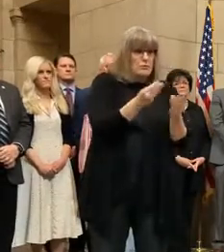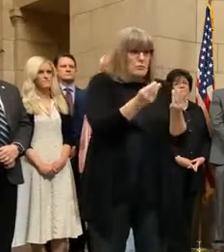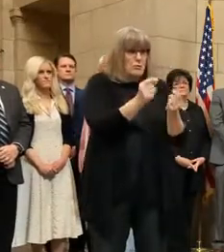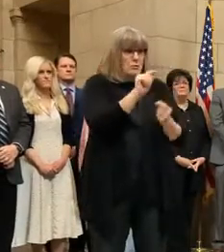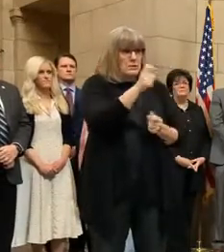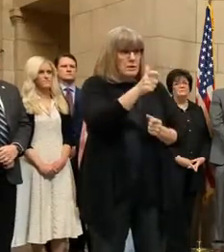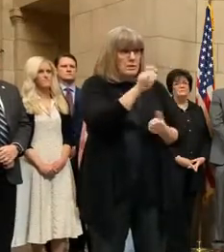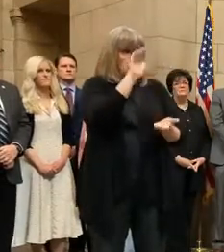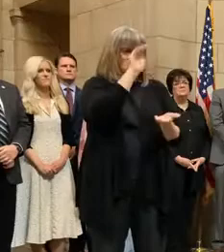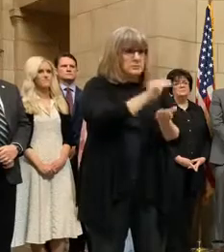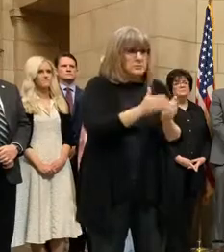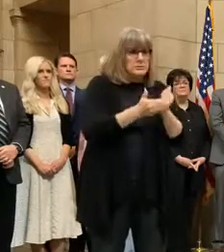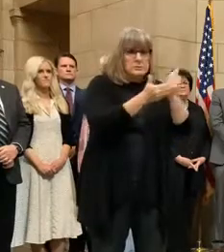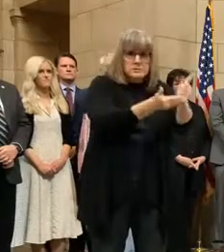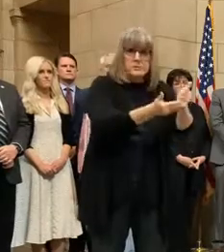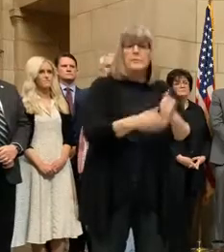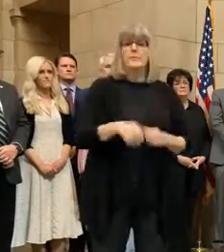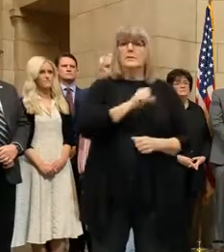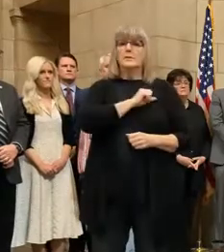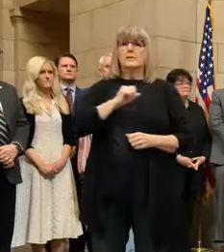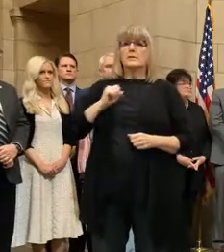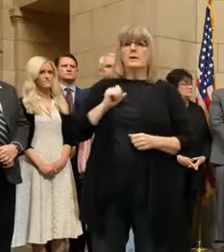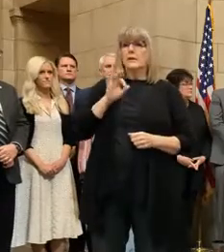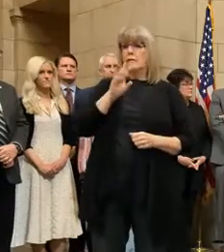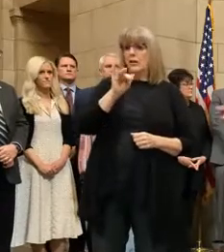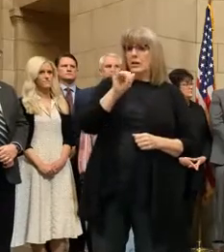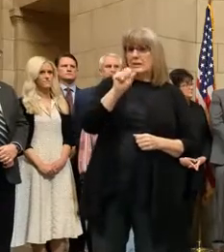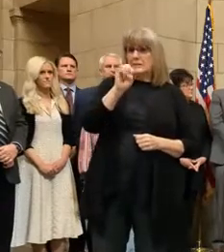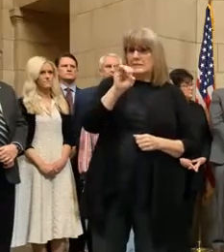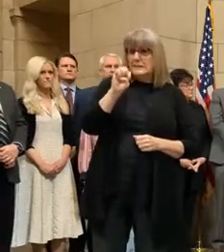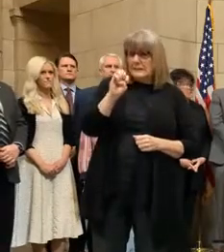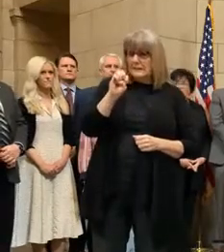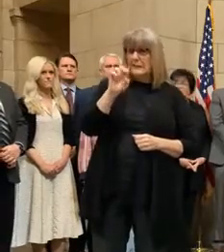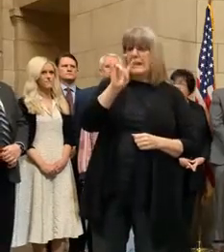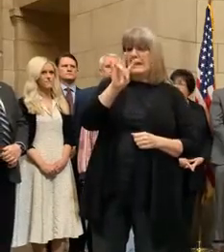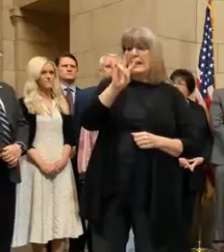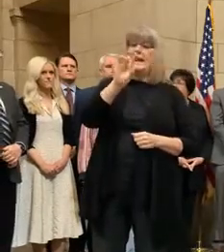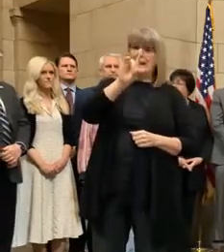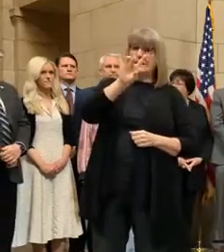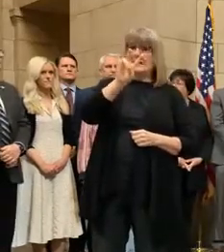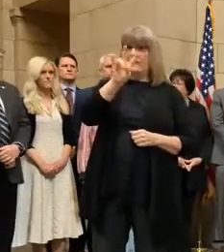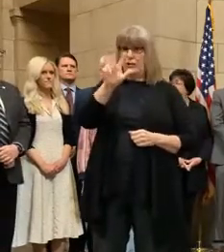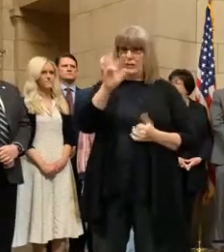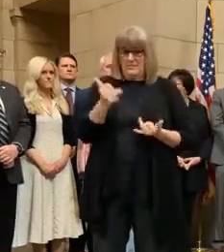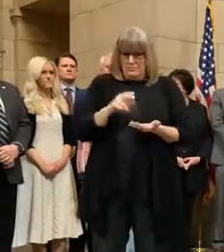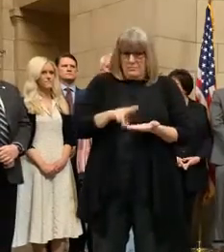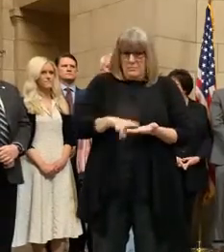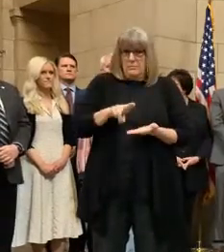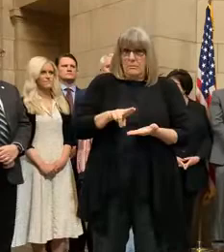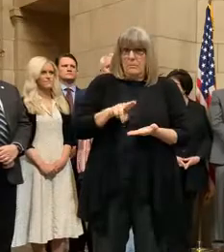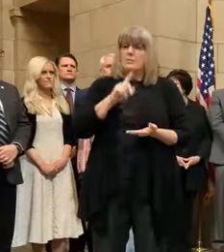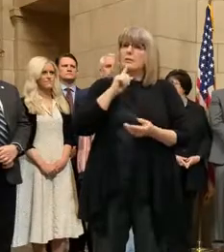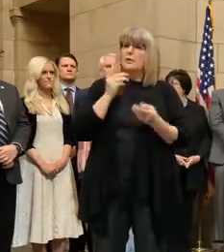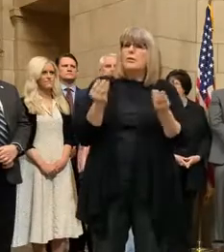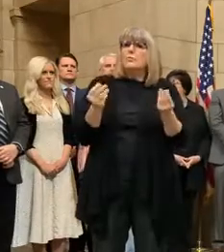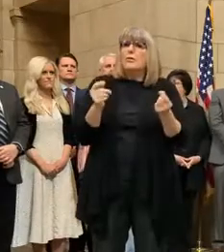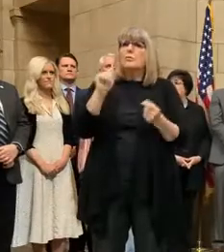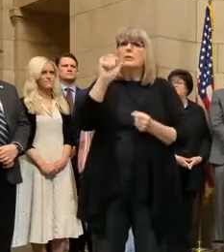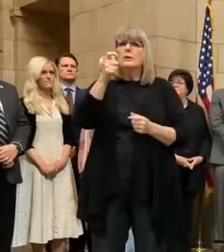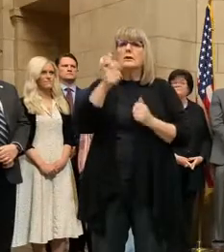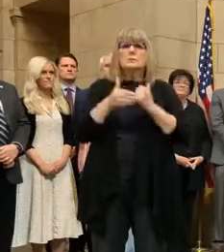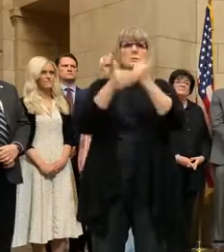tax relief, and Senator Friesen's bill 873, which is the bill that we're signing, which was also about property tax